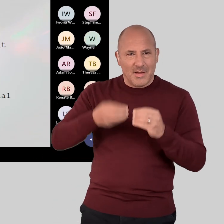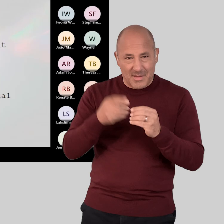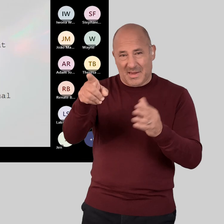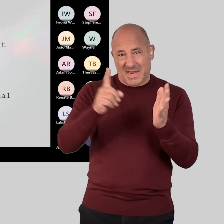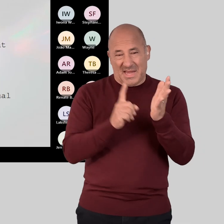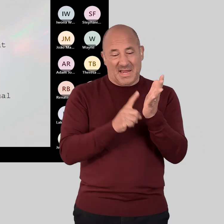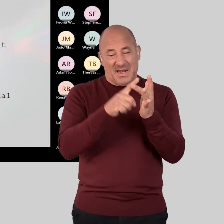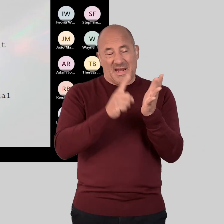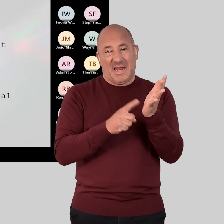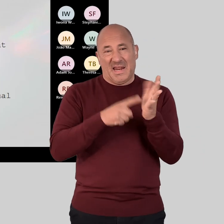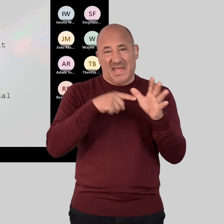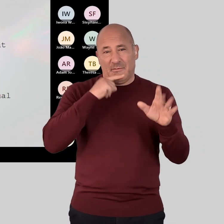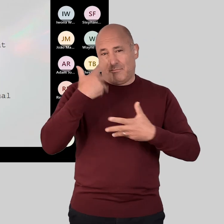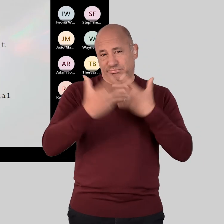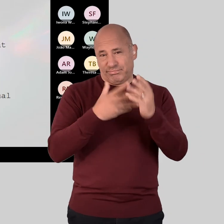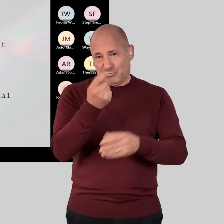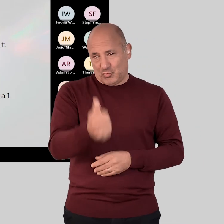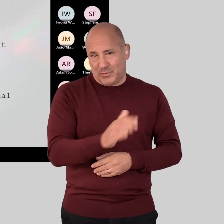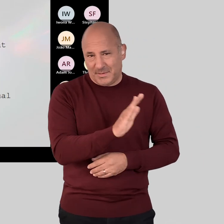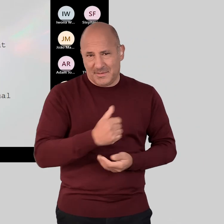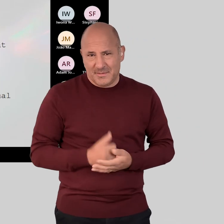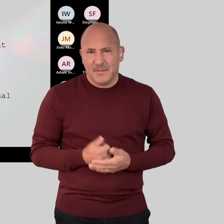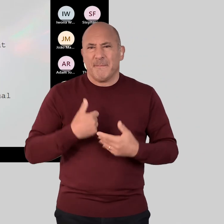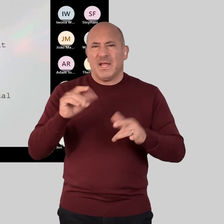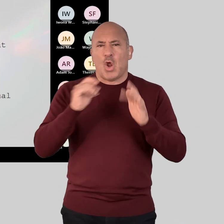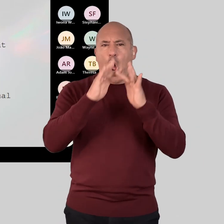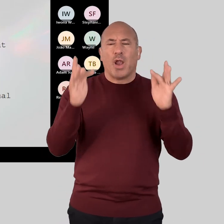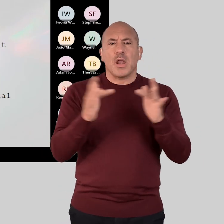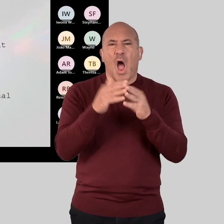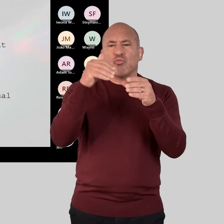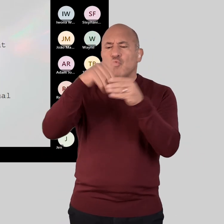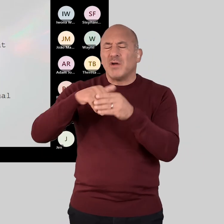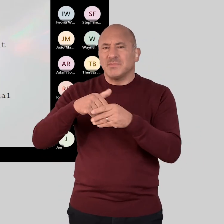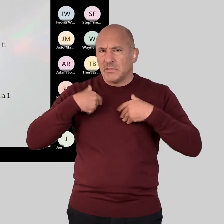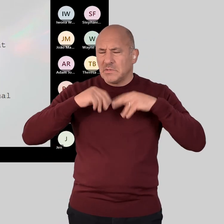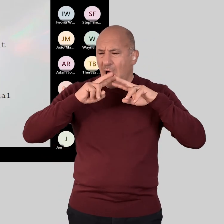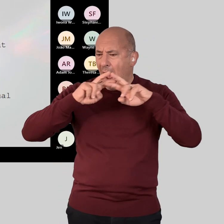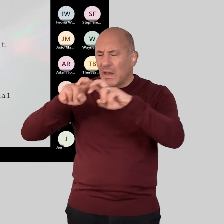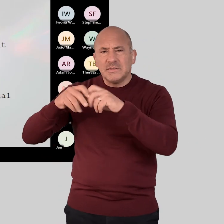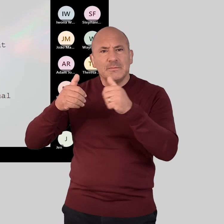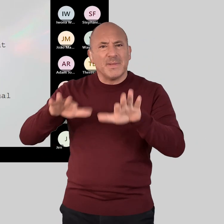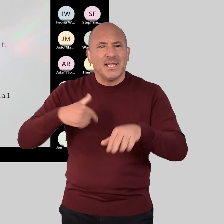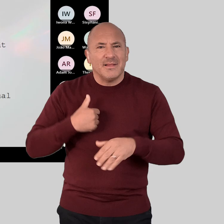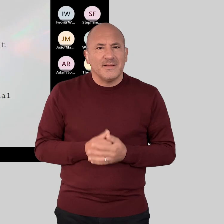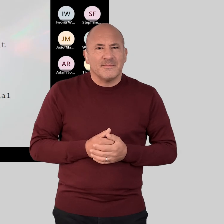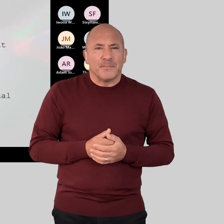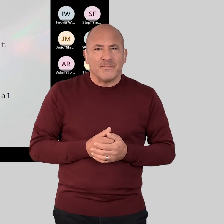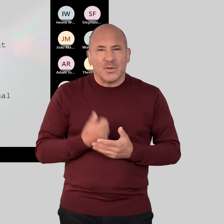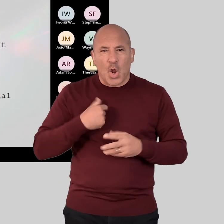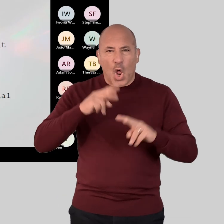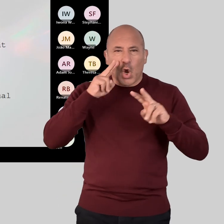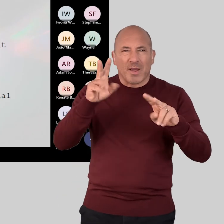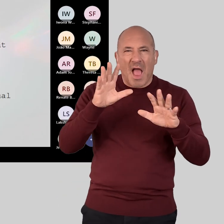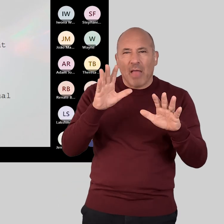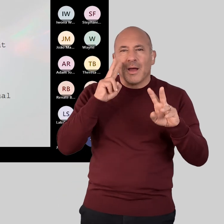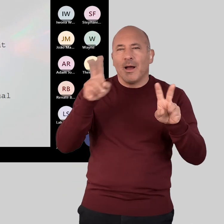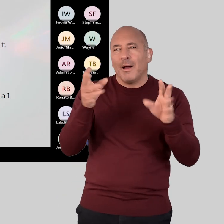those films, which Lily's going to talk about in a sec. We also did some analysis of online content. So with that, we